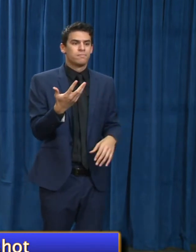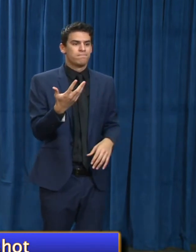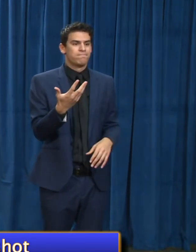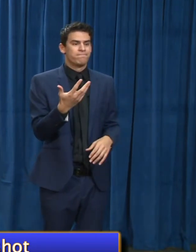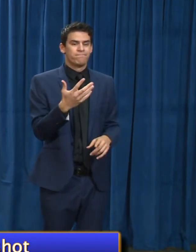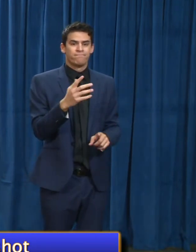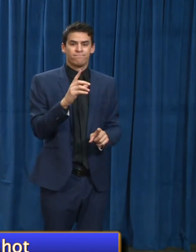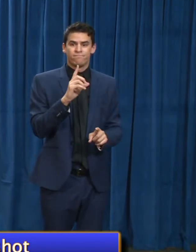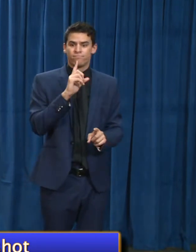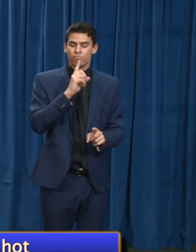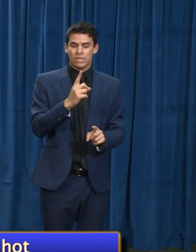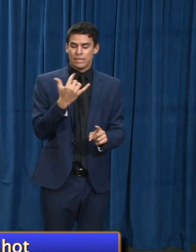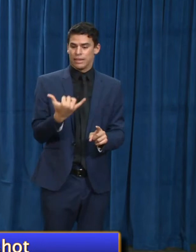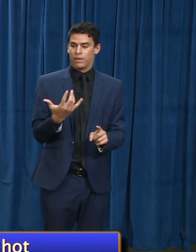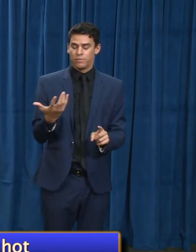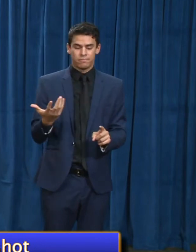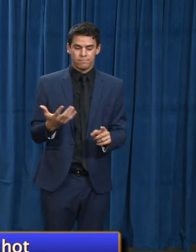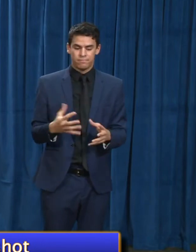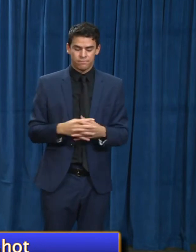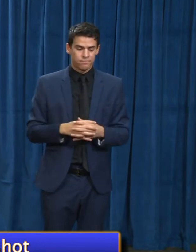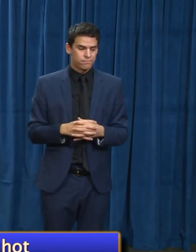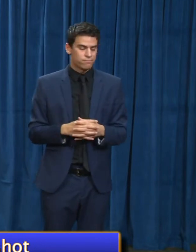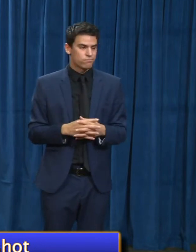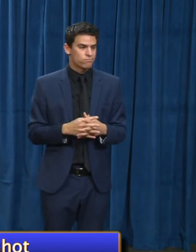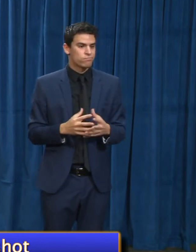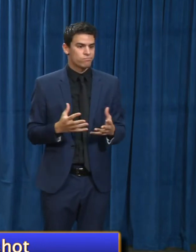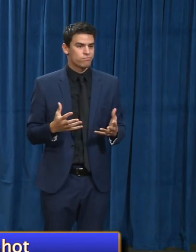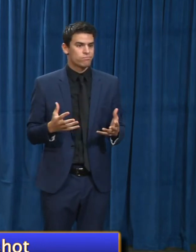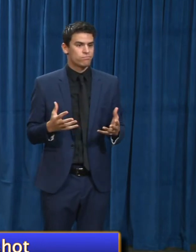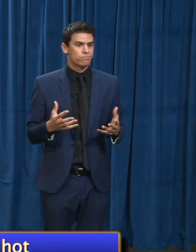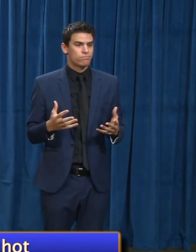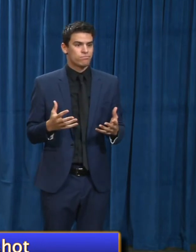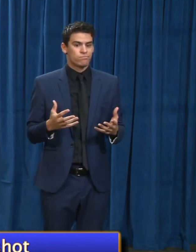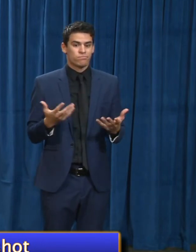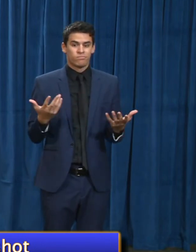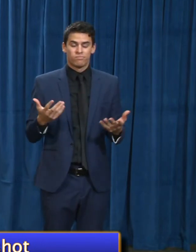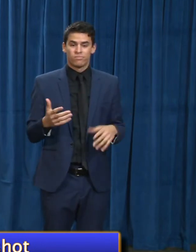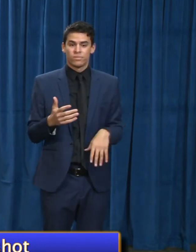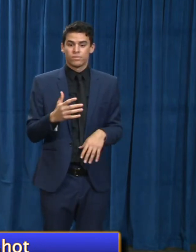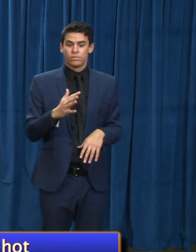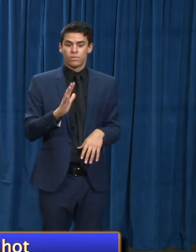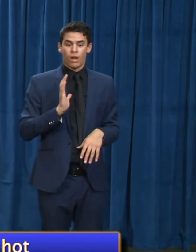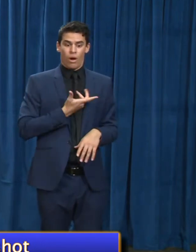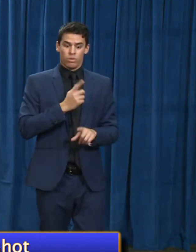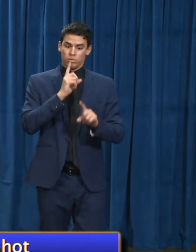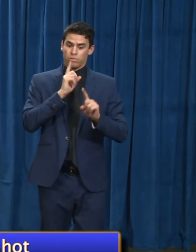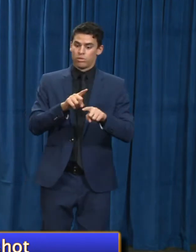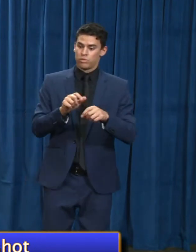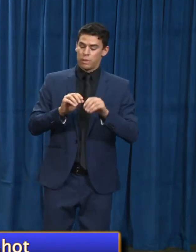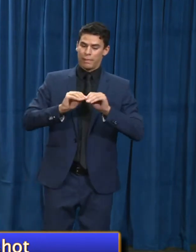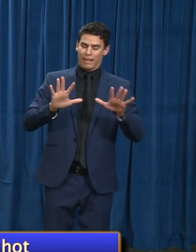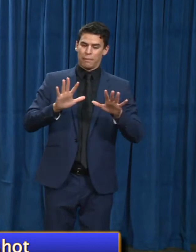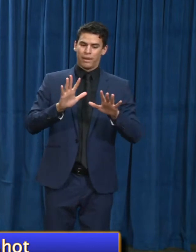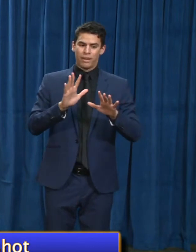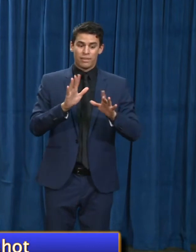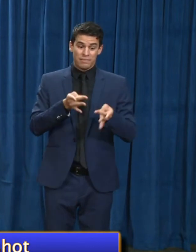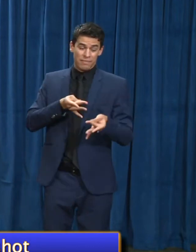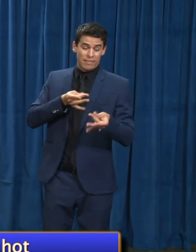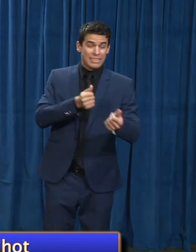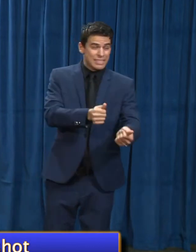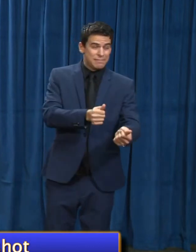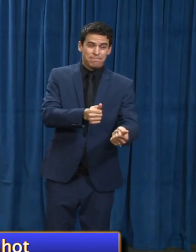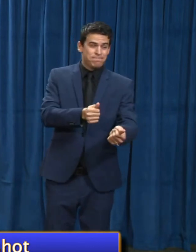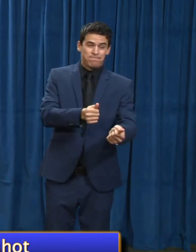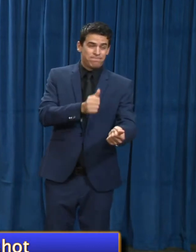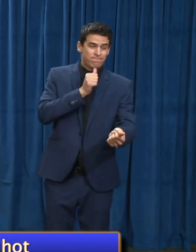I think, less than an efficient way to respond to the pandemic. So here we